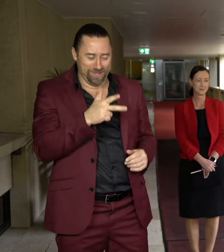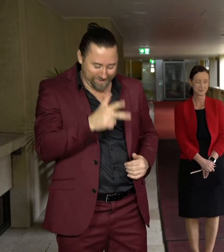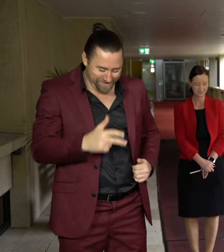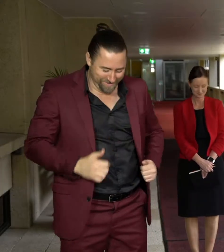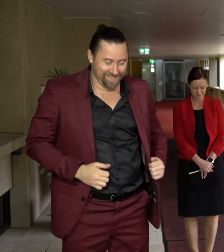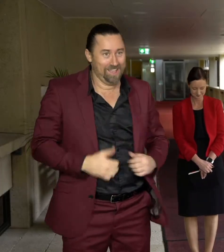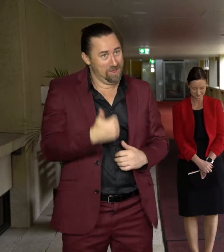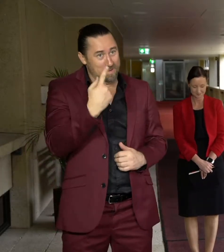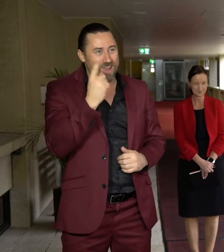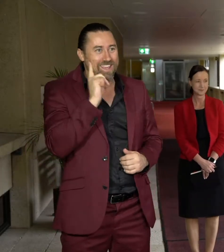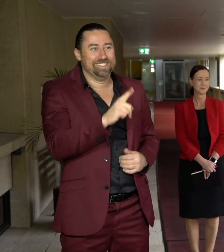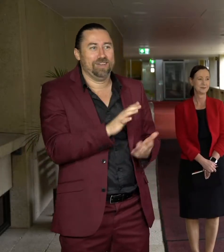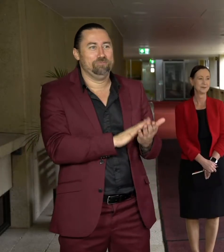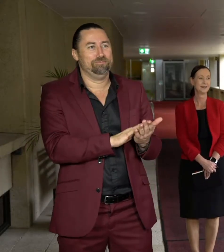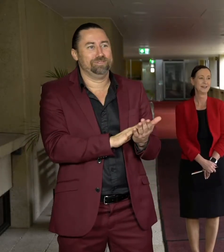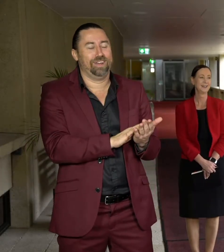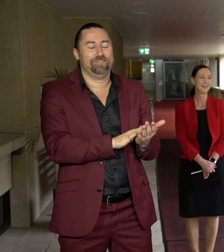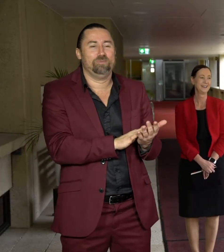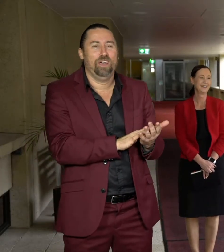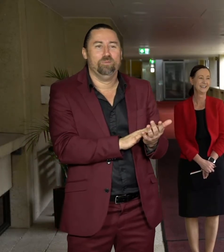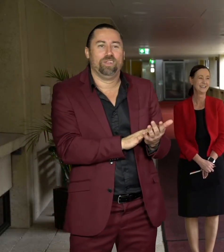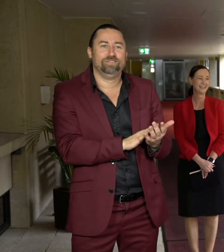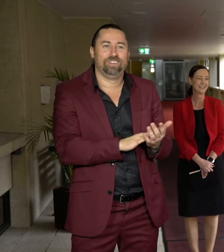It was a good one.